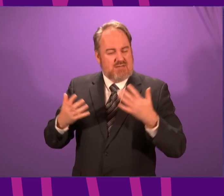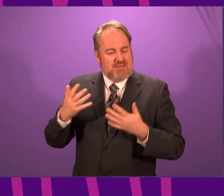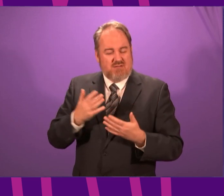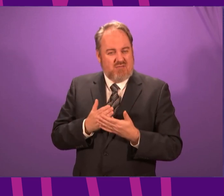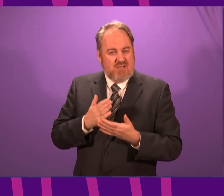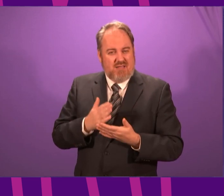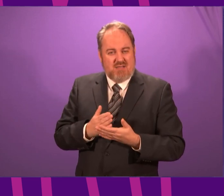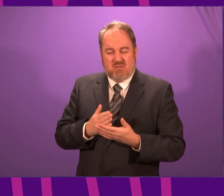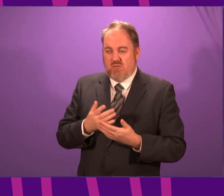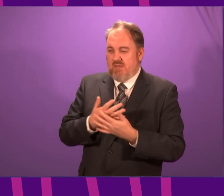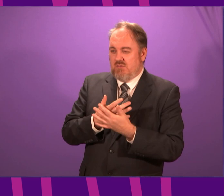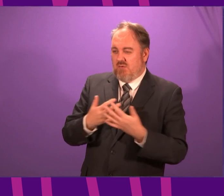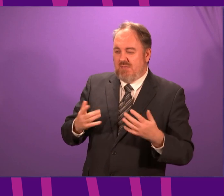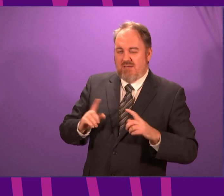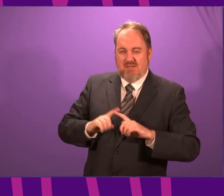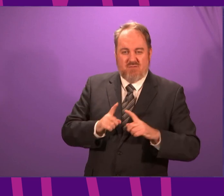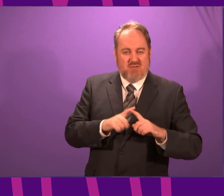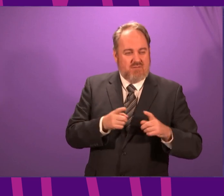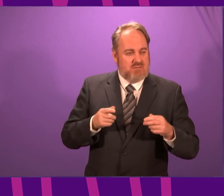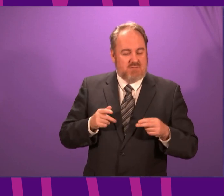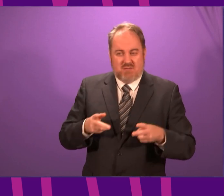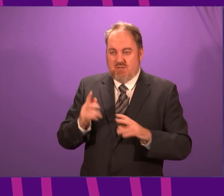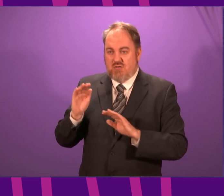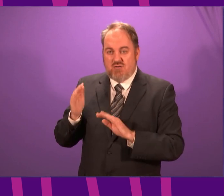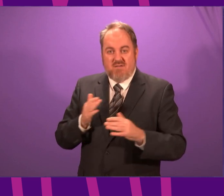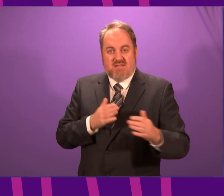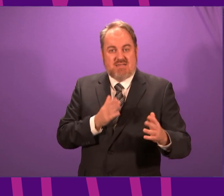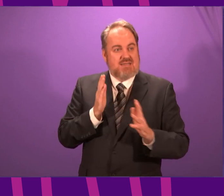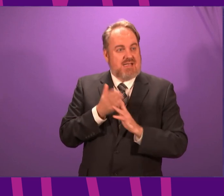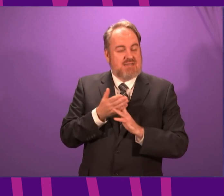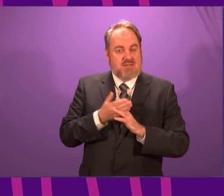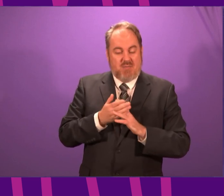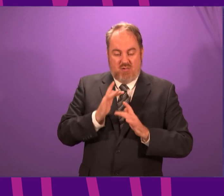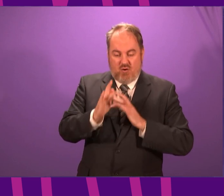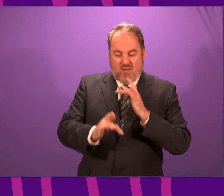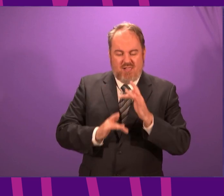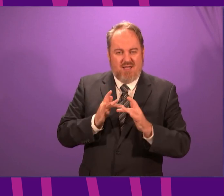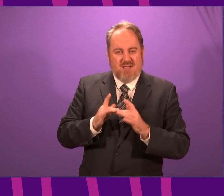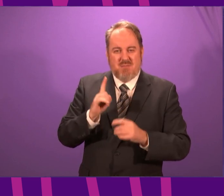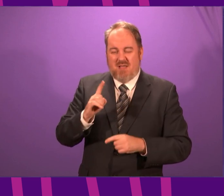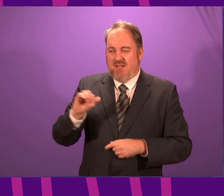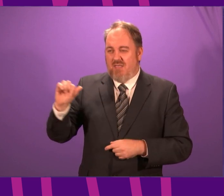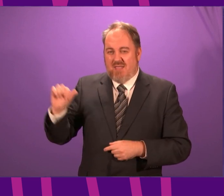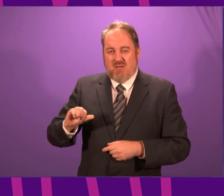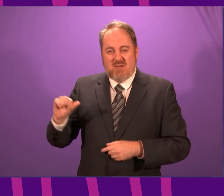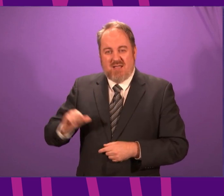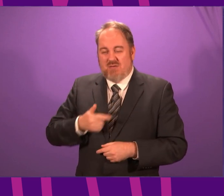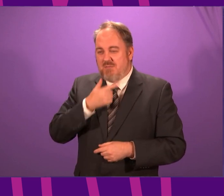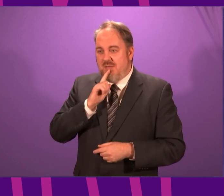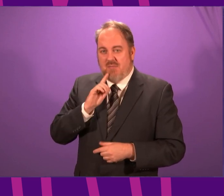acceptable. Where so many services are now accessible only online, but thousands of my constituents have got no